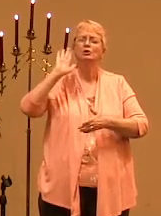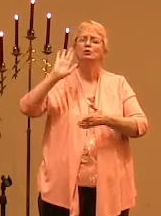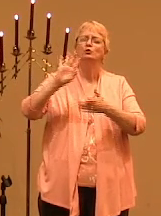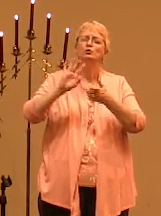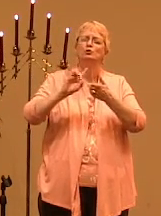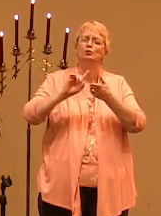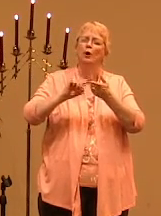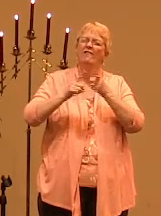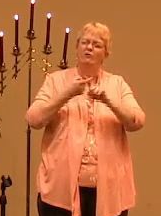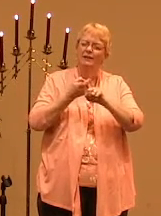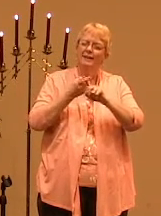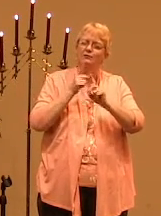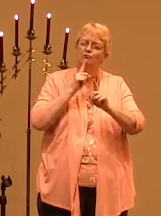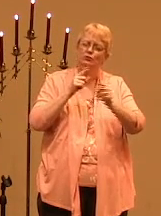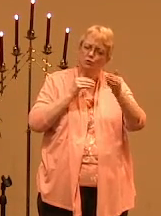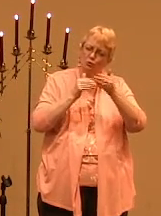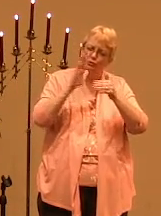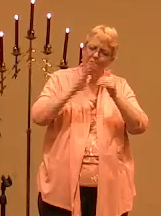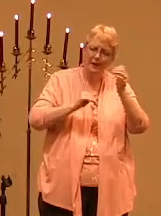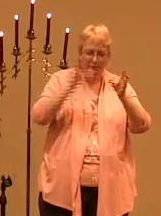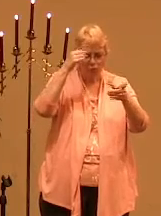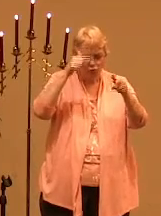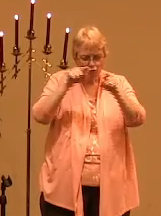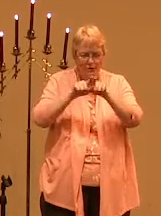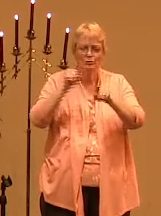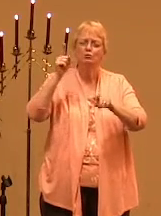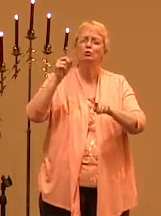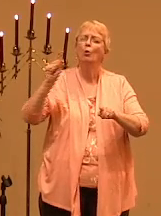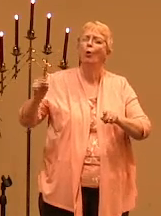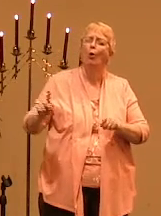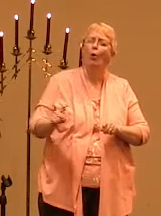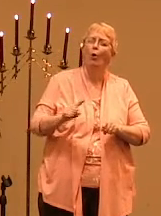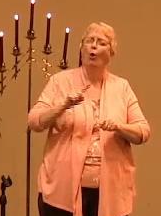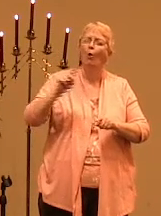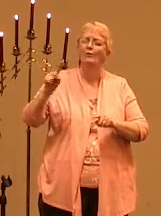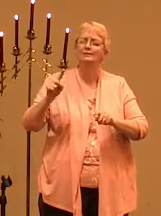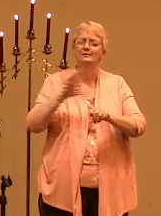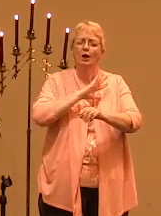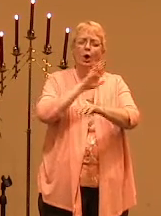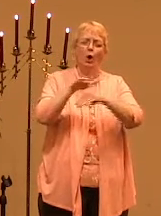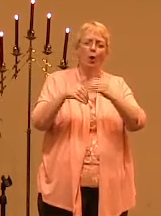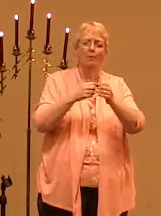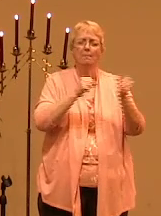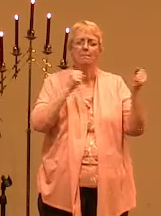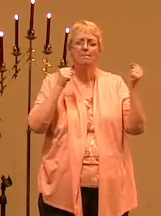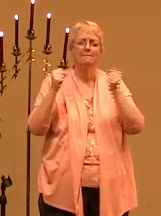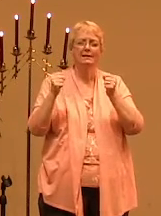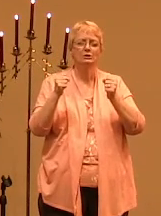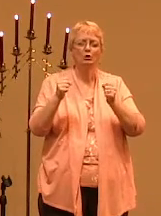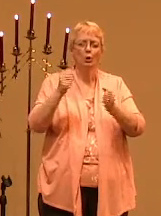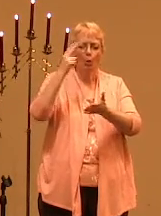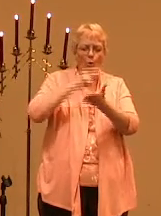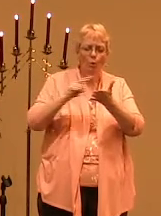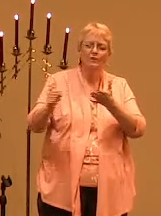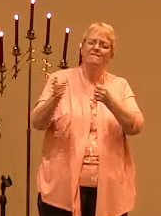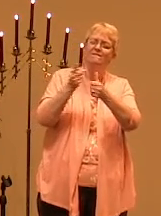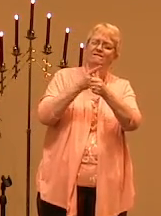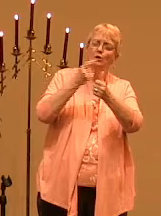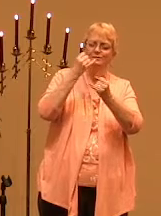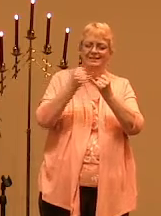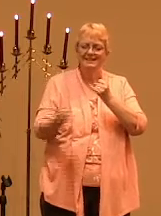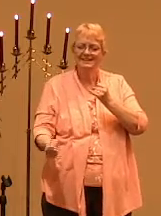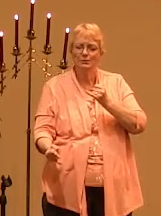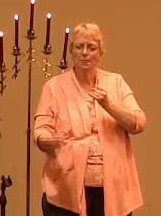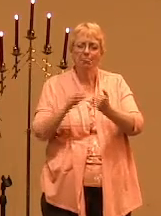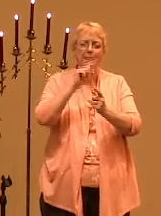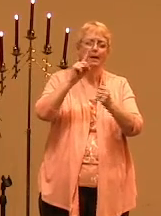sticks closer than a brother. Lord, you are Almighty. You are holy. You're the first, the last,